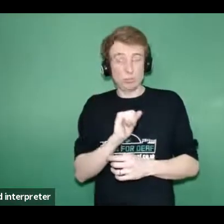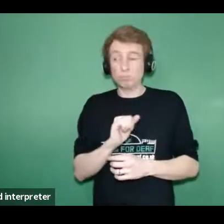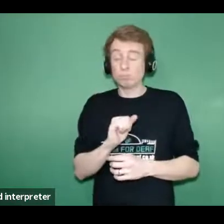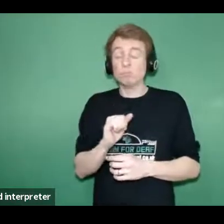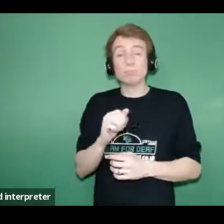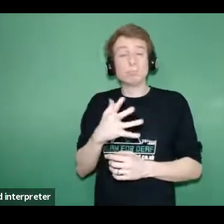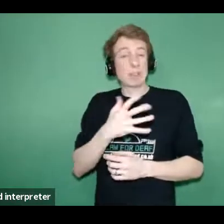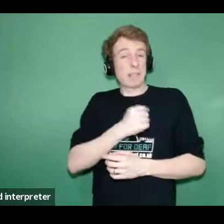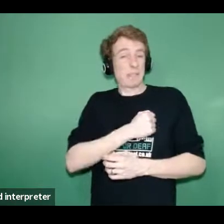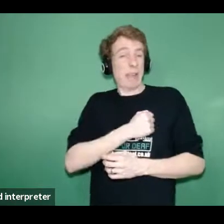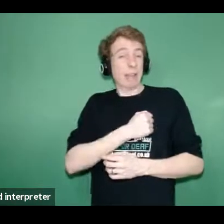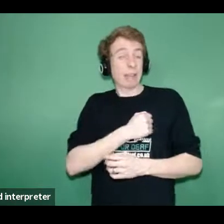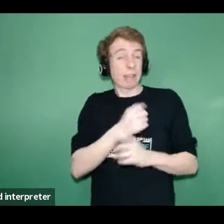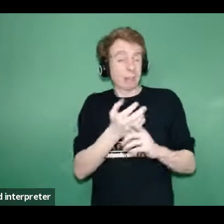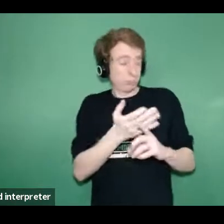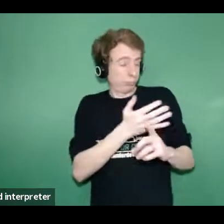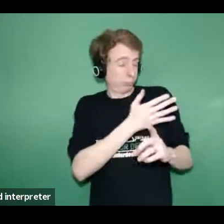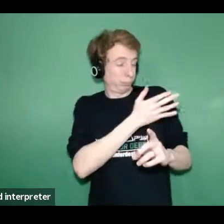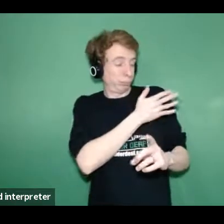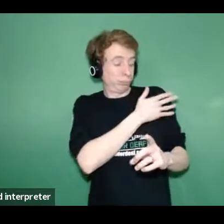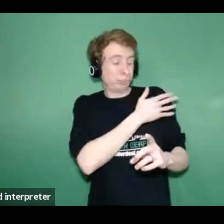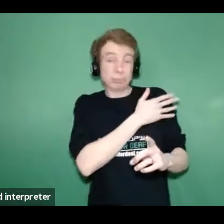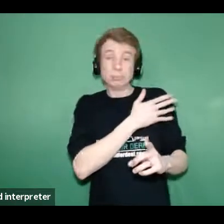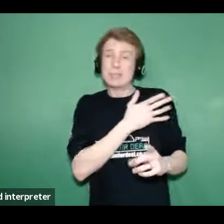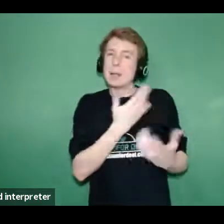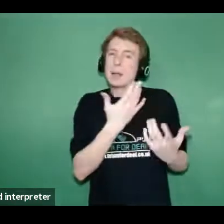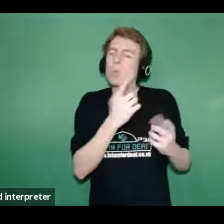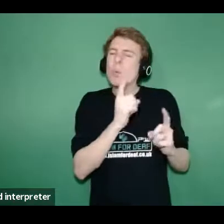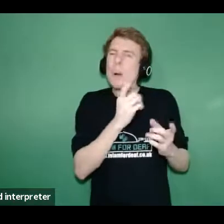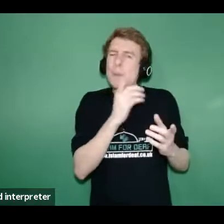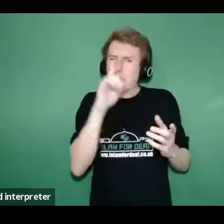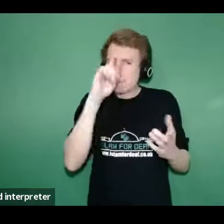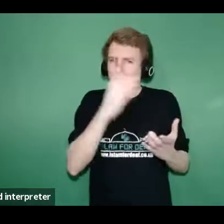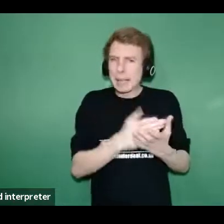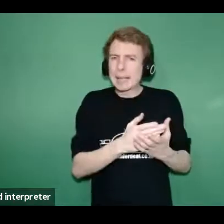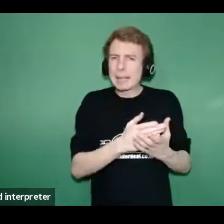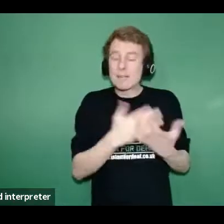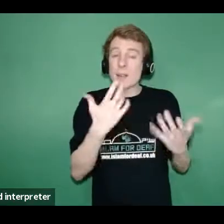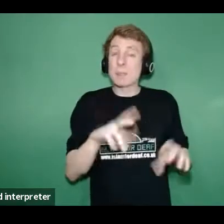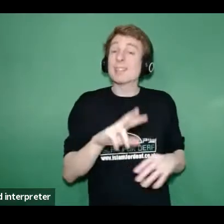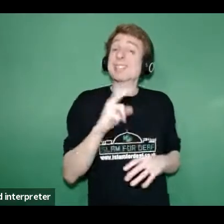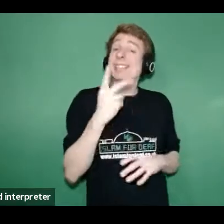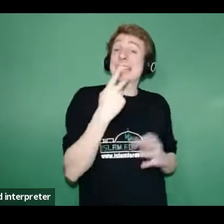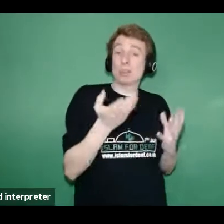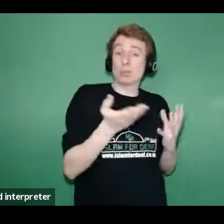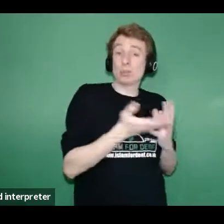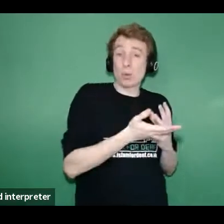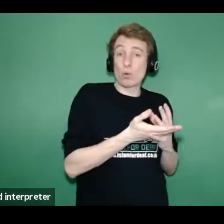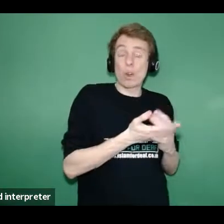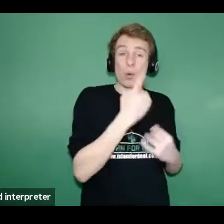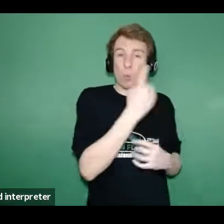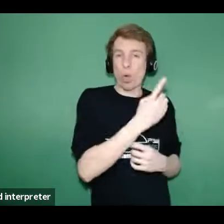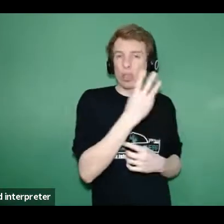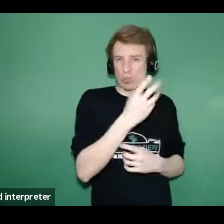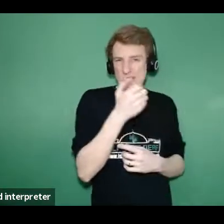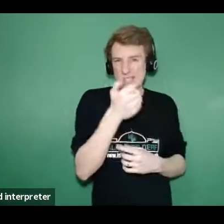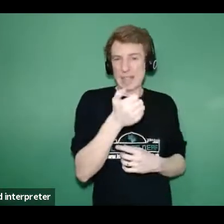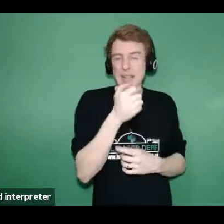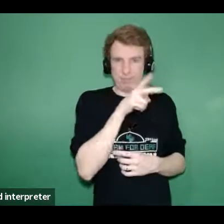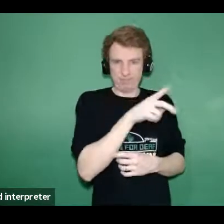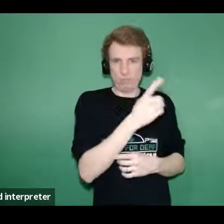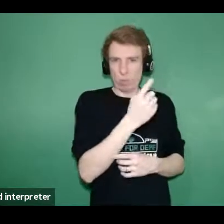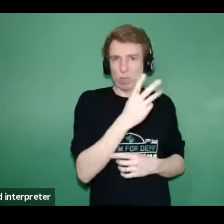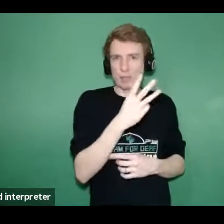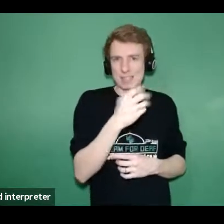And He mentioned in the second chapter of the Quran, verse number 136, that which means, say,